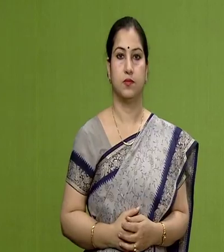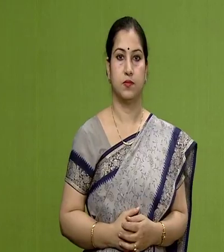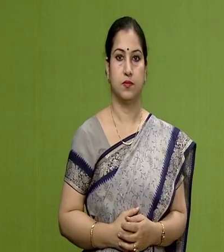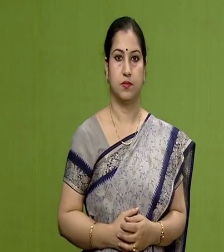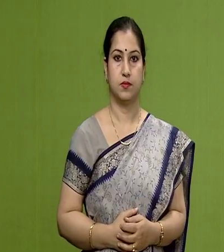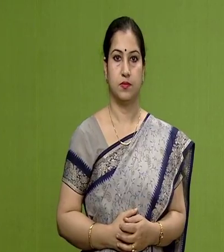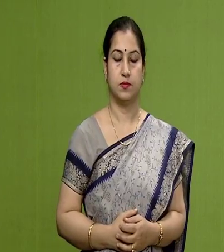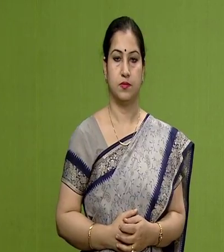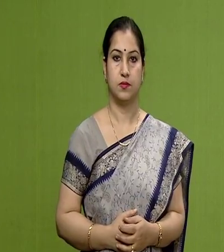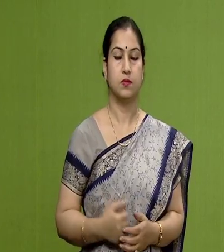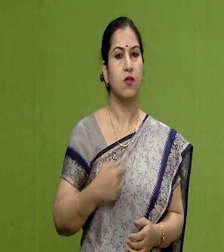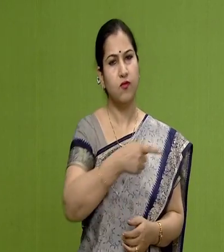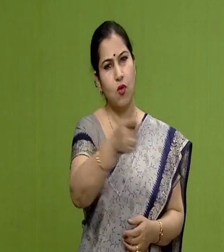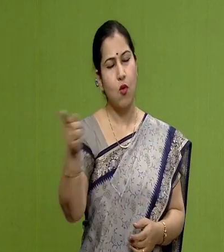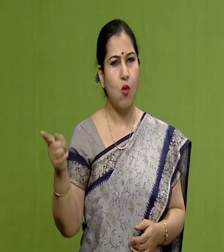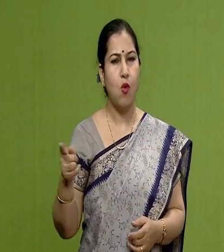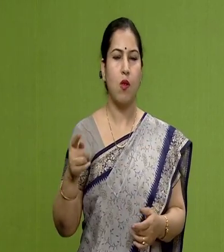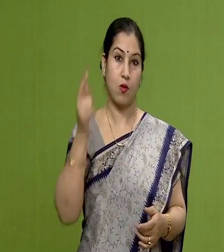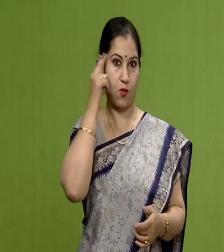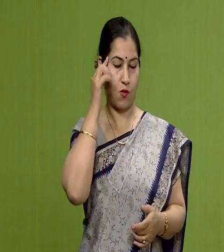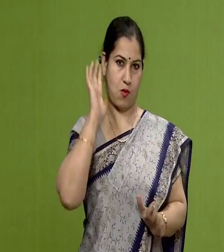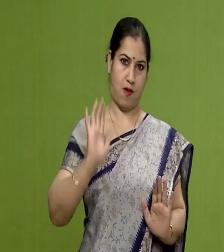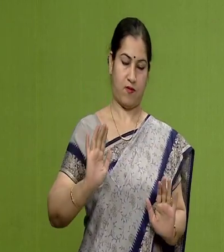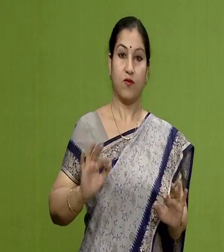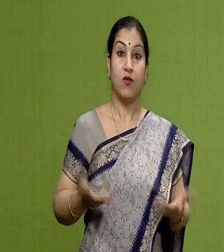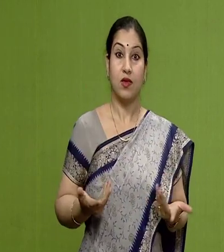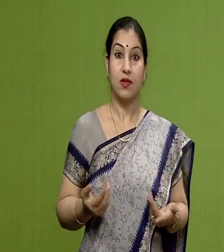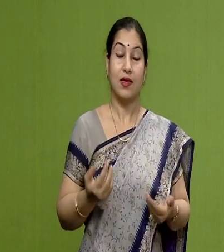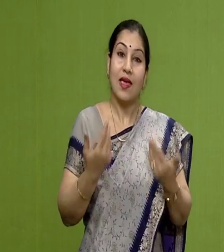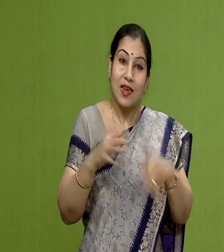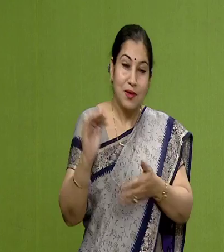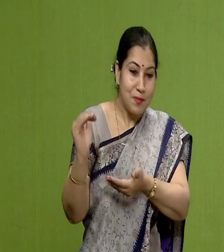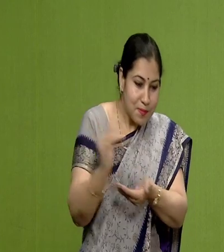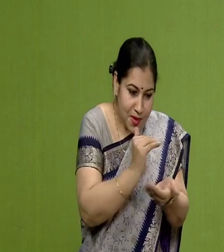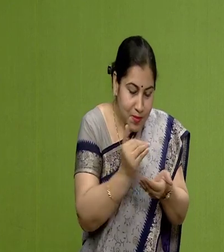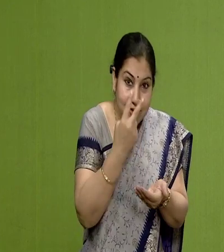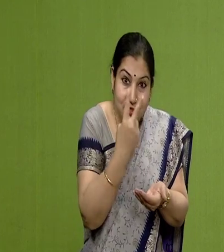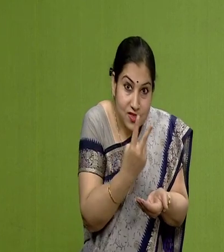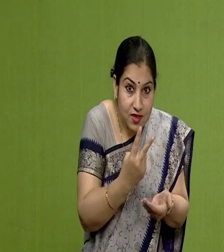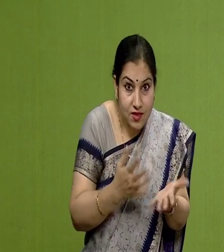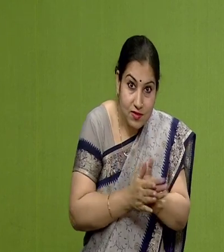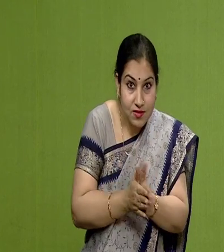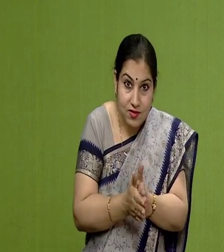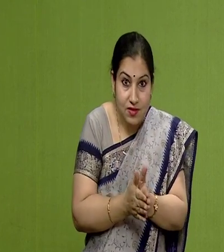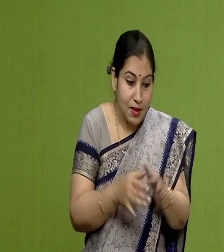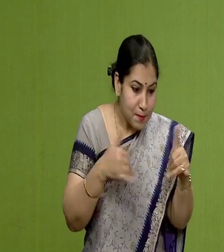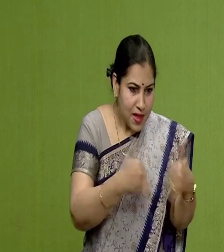Introduction. We are all fascinated when we see a small baby